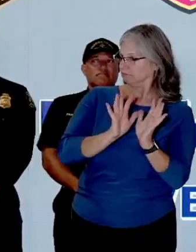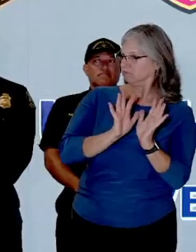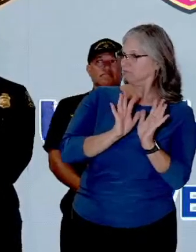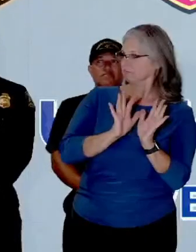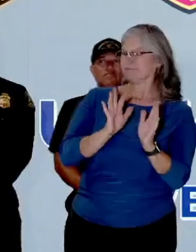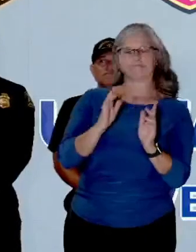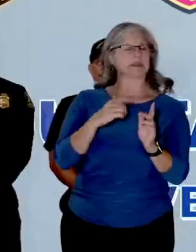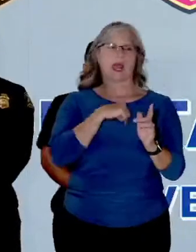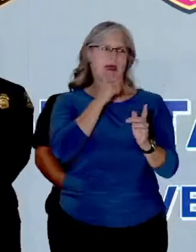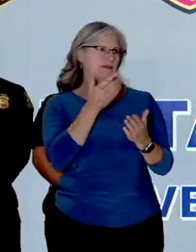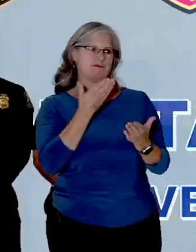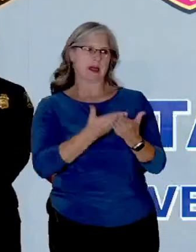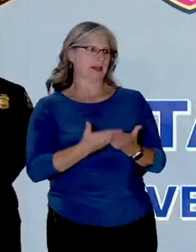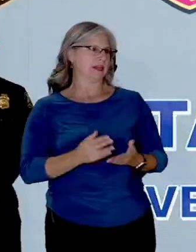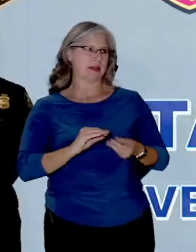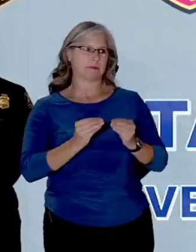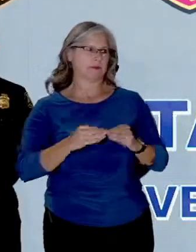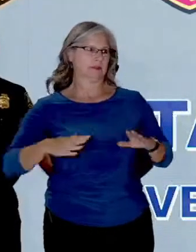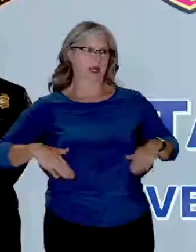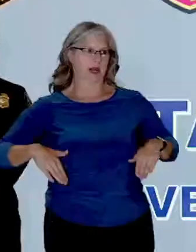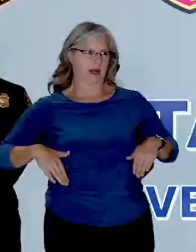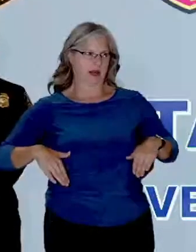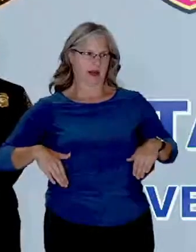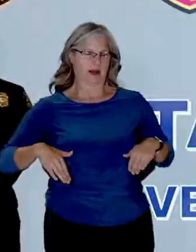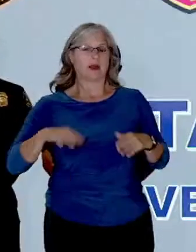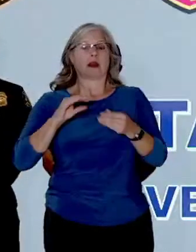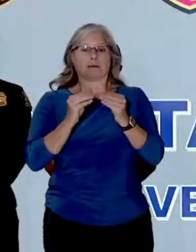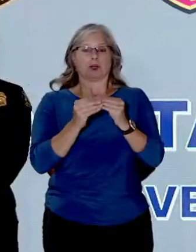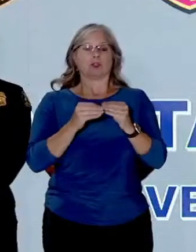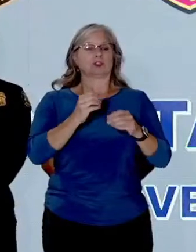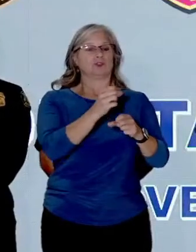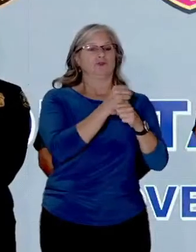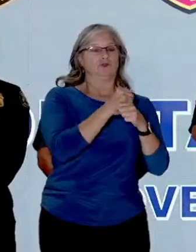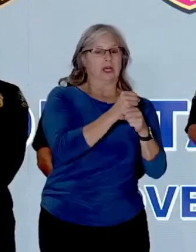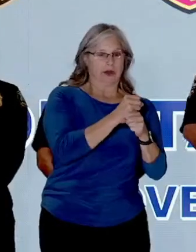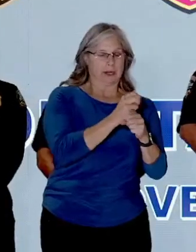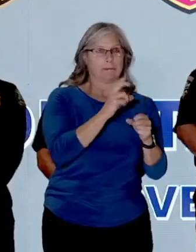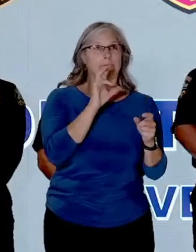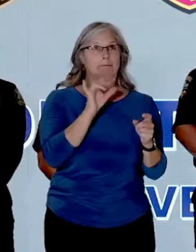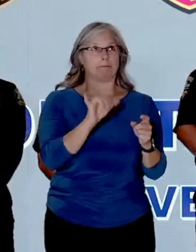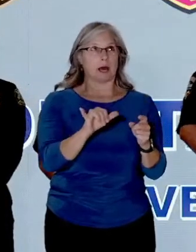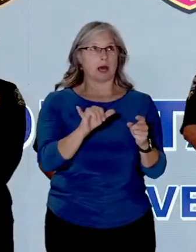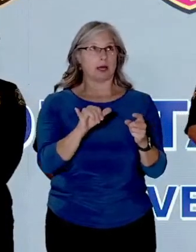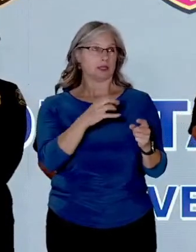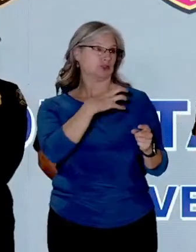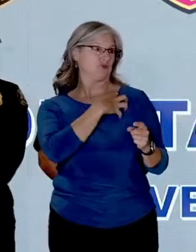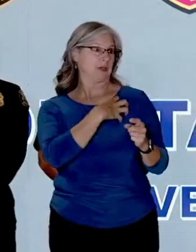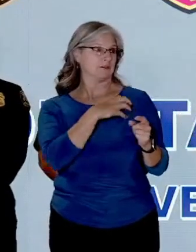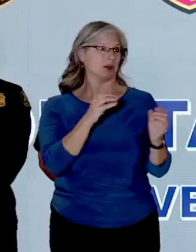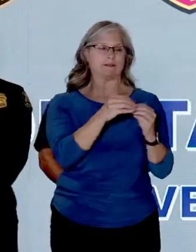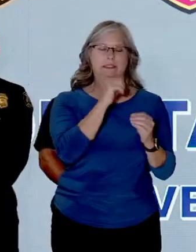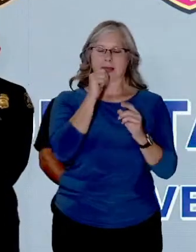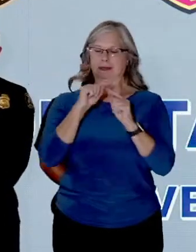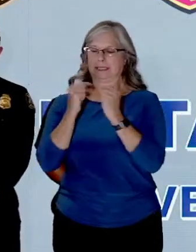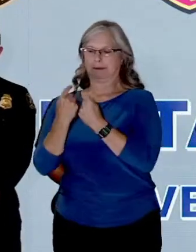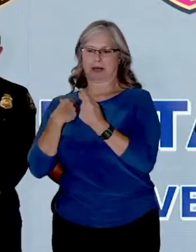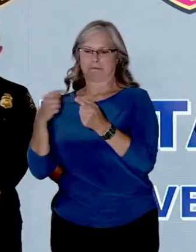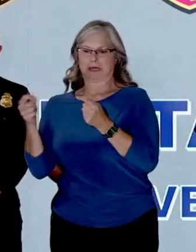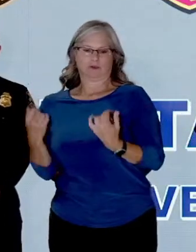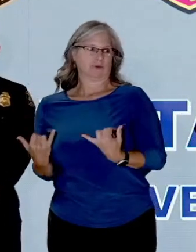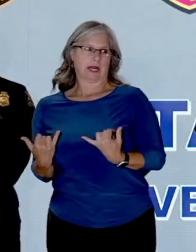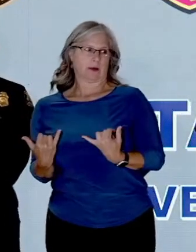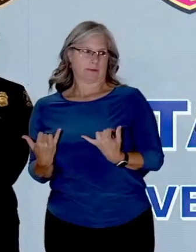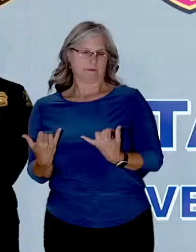I have not validated those numbers. Those are numbers that were generated by the Sheriff's Office and not the team that I'm managing right